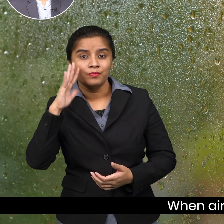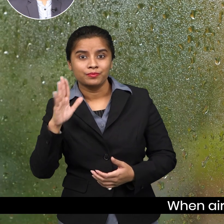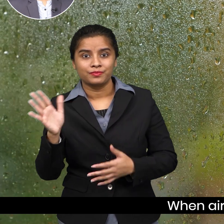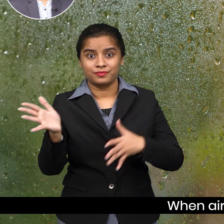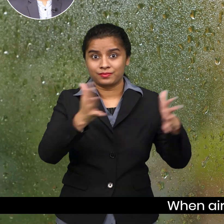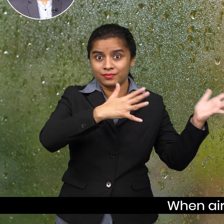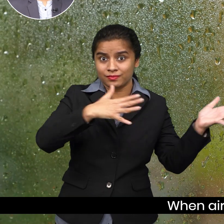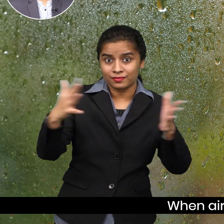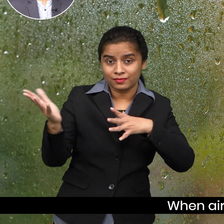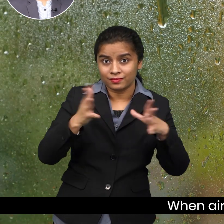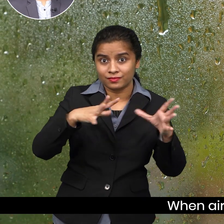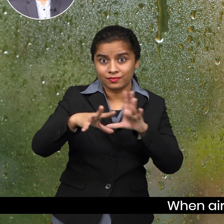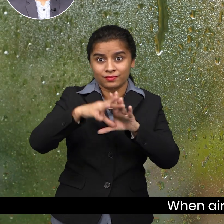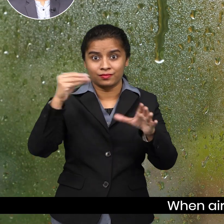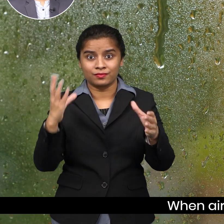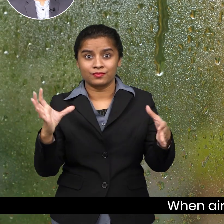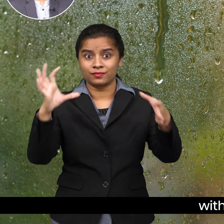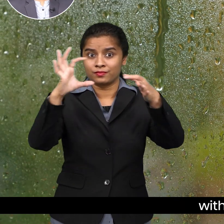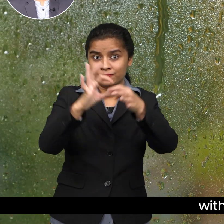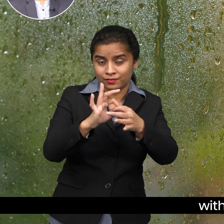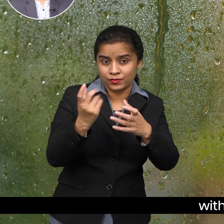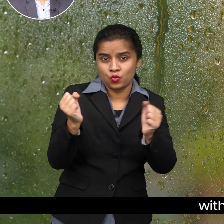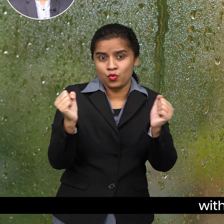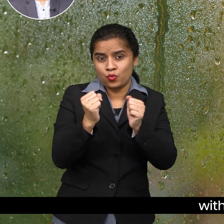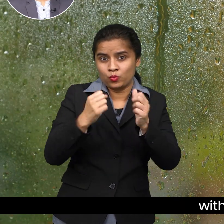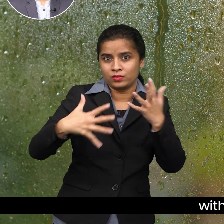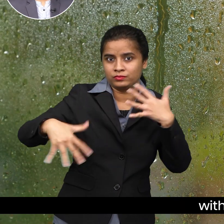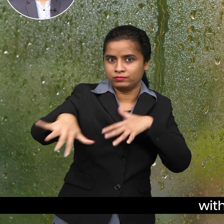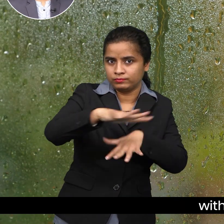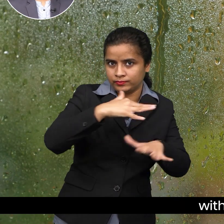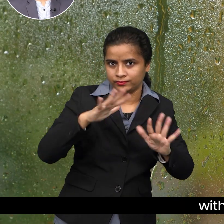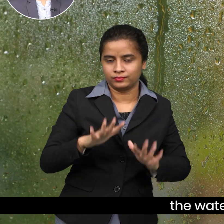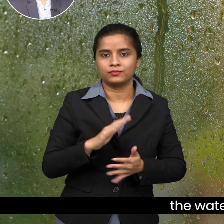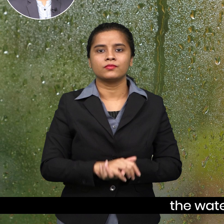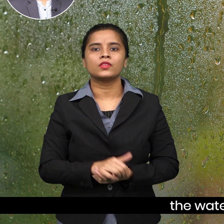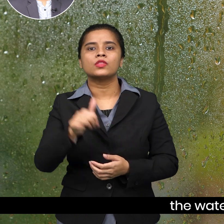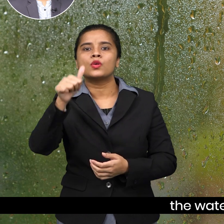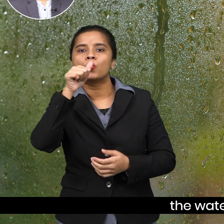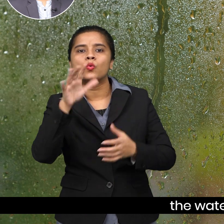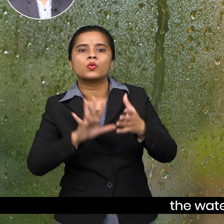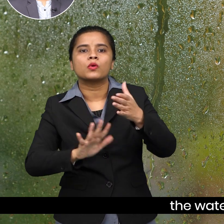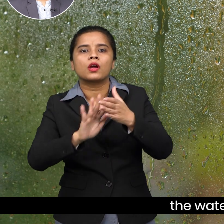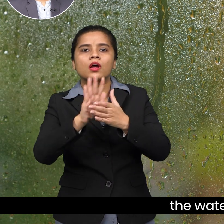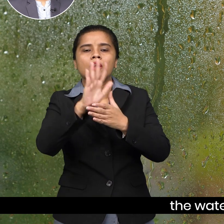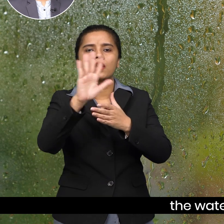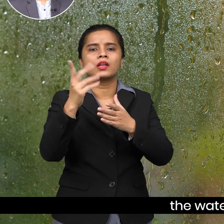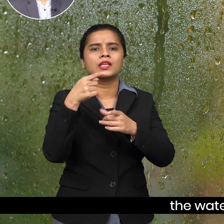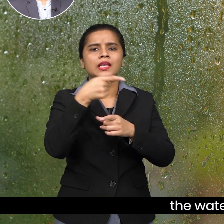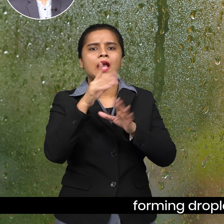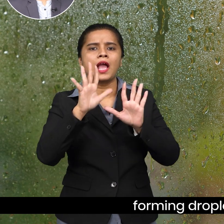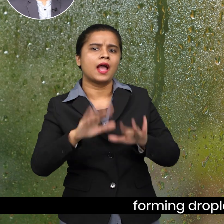When air comes into contact with a cool surface, the water vapor